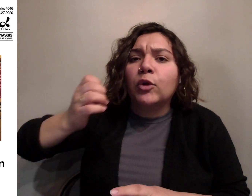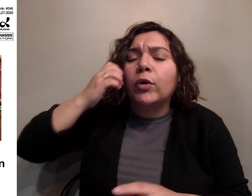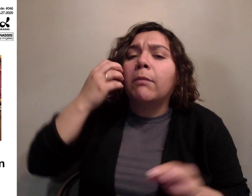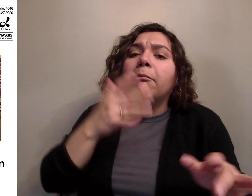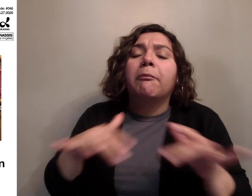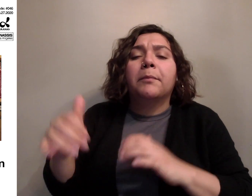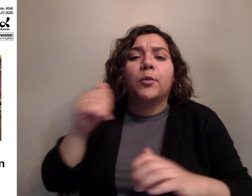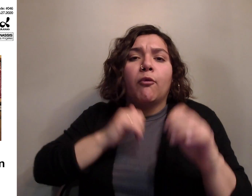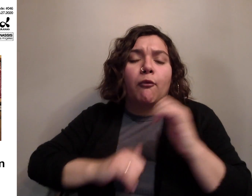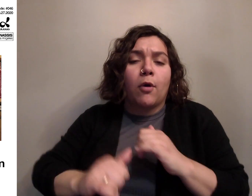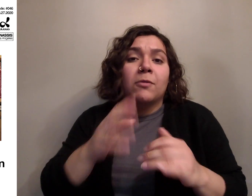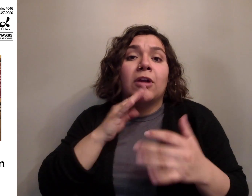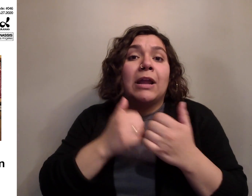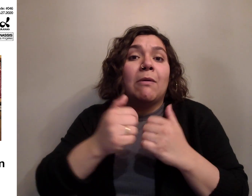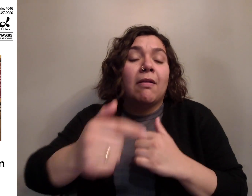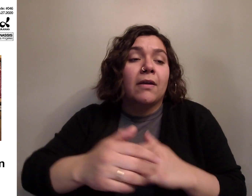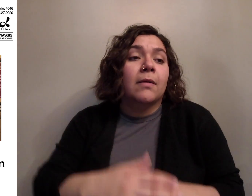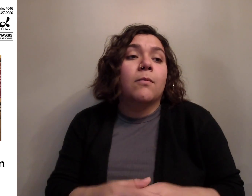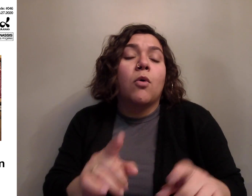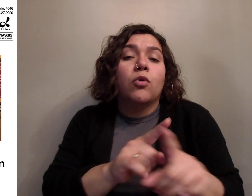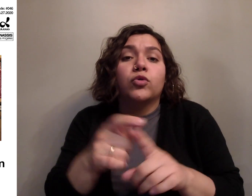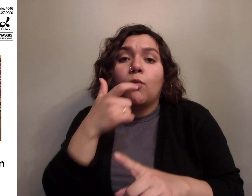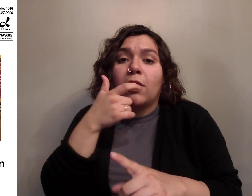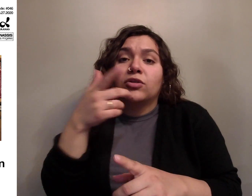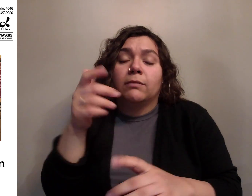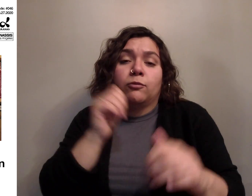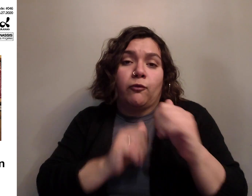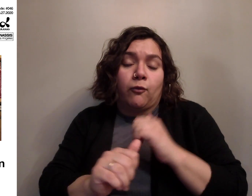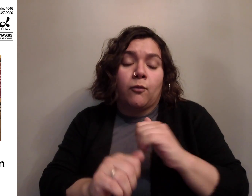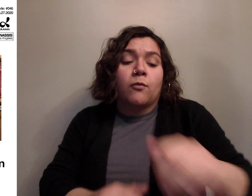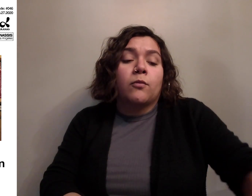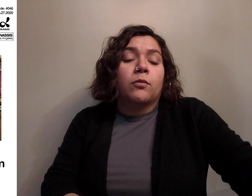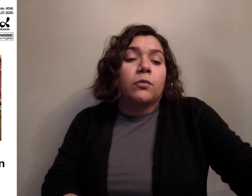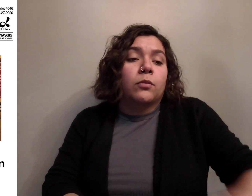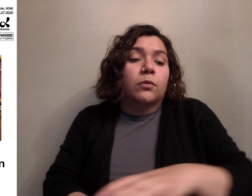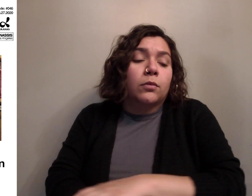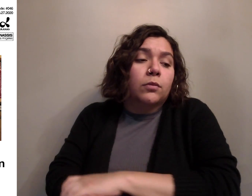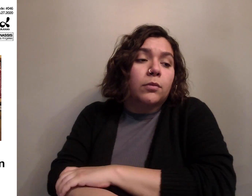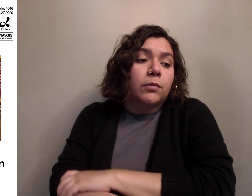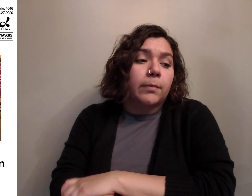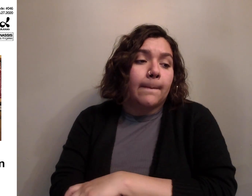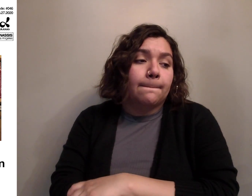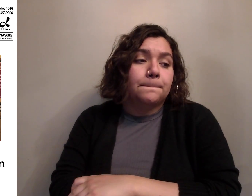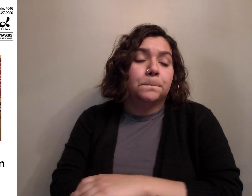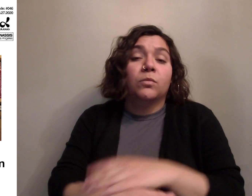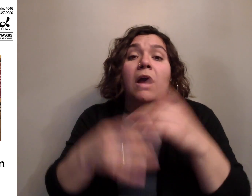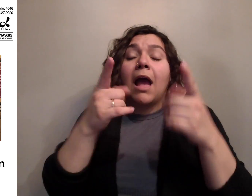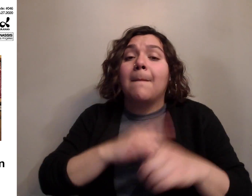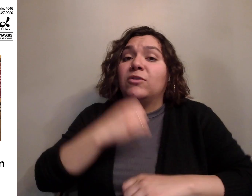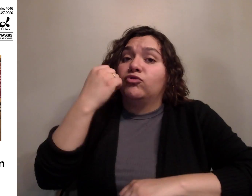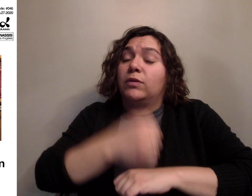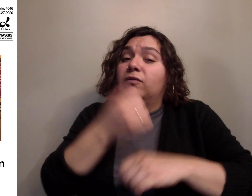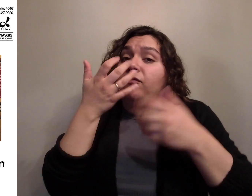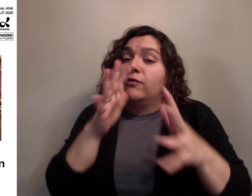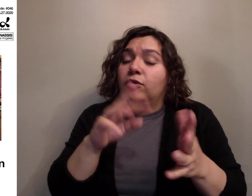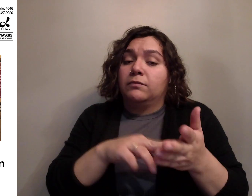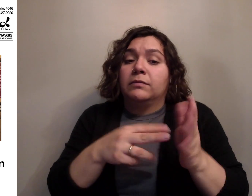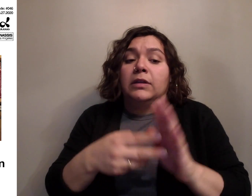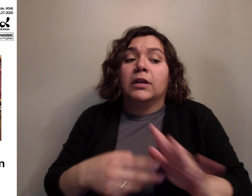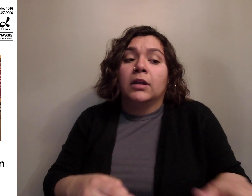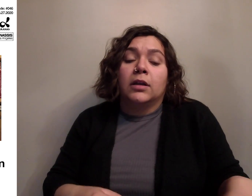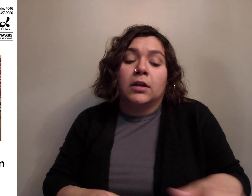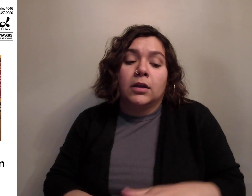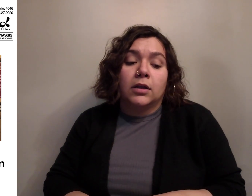him in Europe and talking to him and watching him perform. And then the